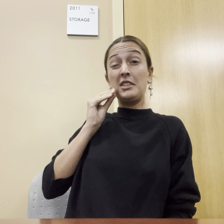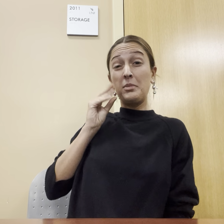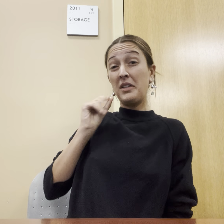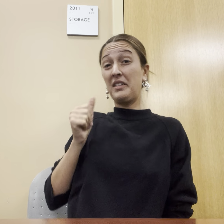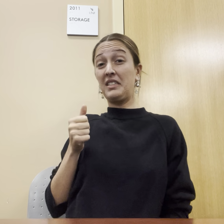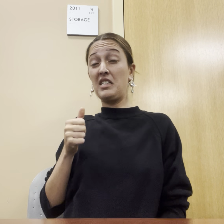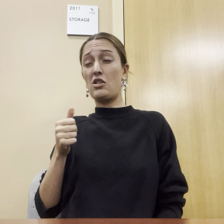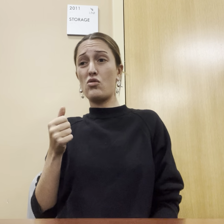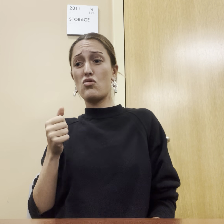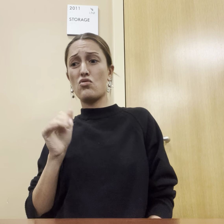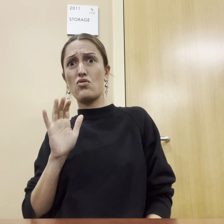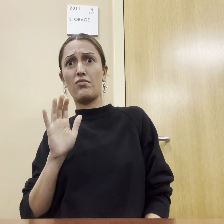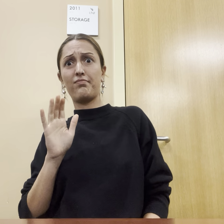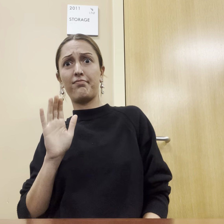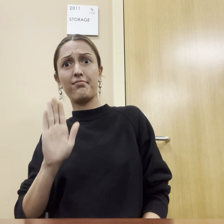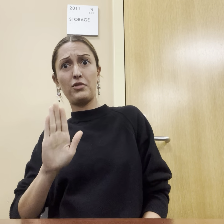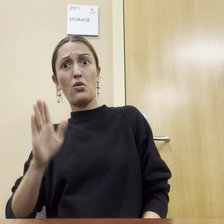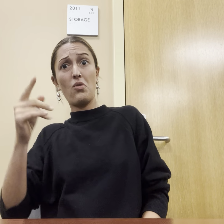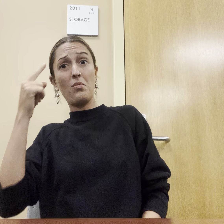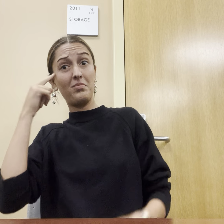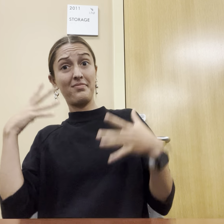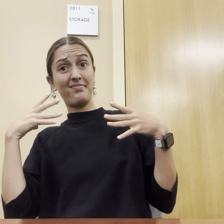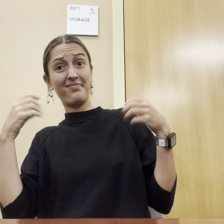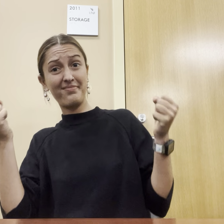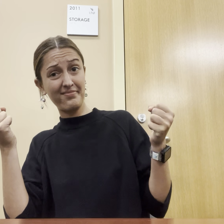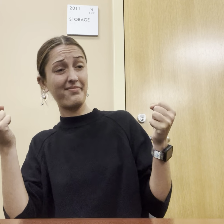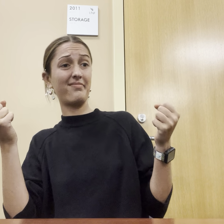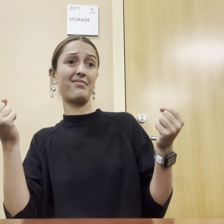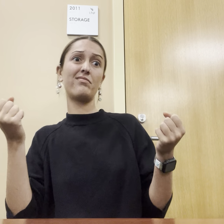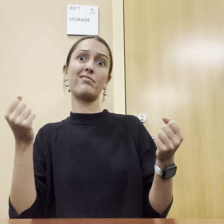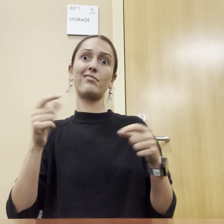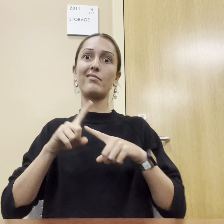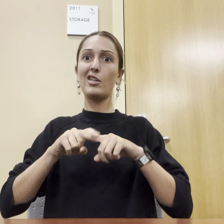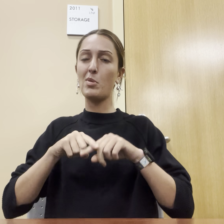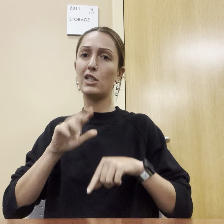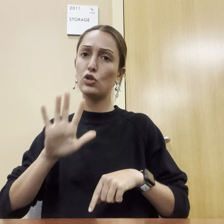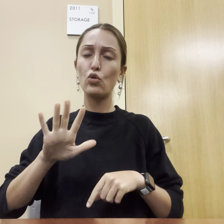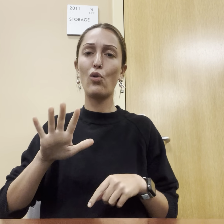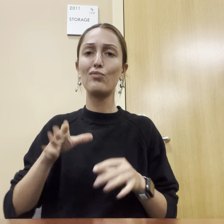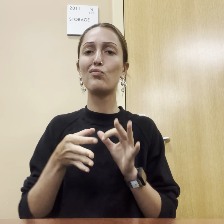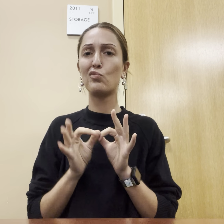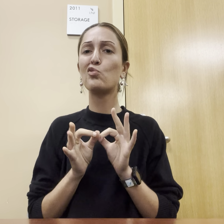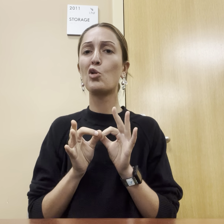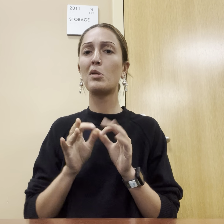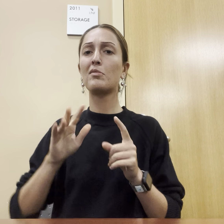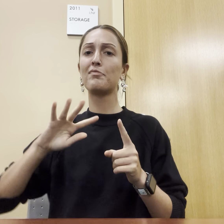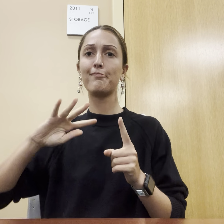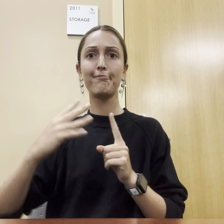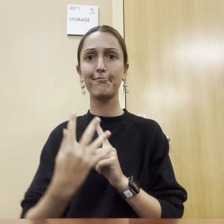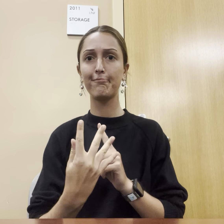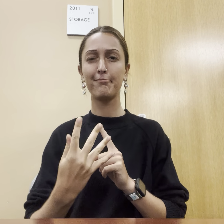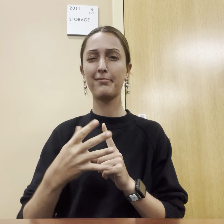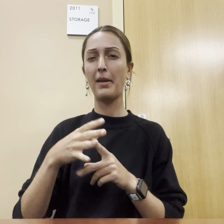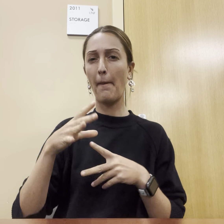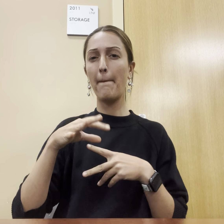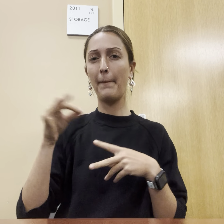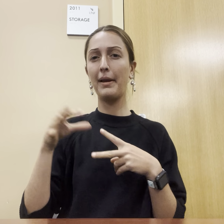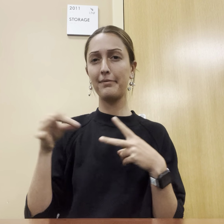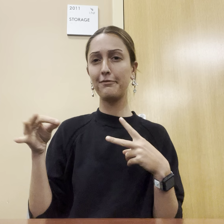random people's homes. And that's okay. It doesn't have to be a specific reason. And then